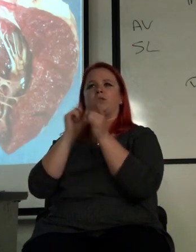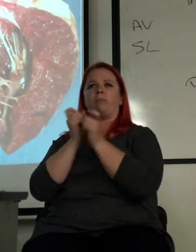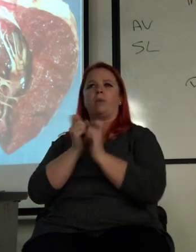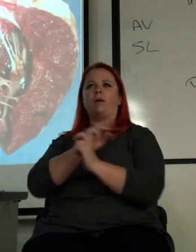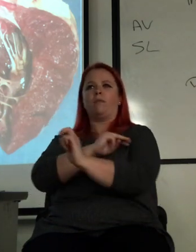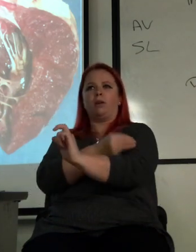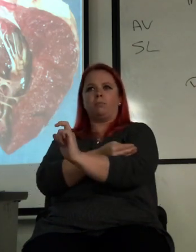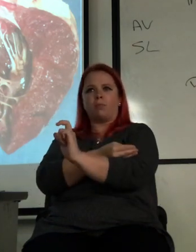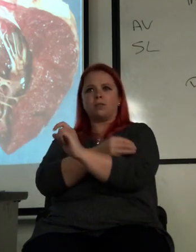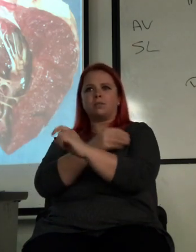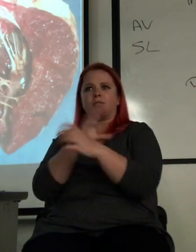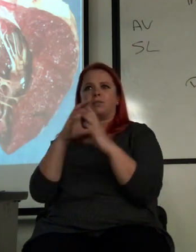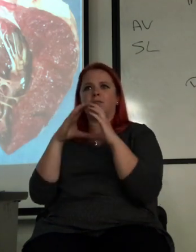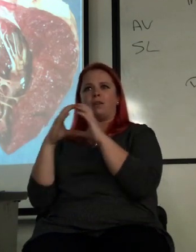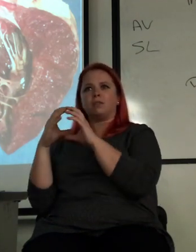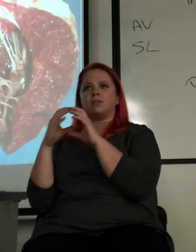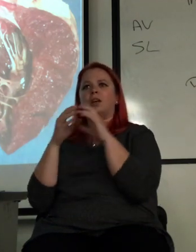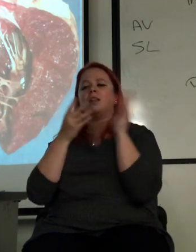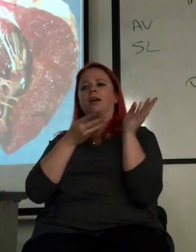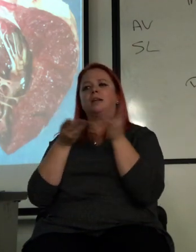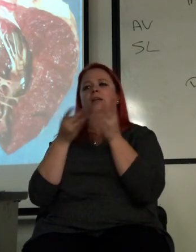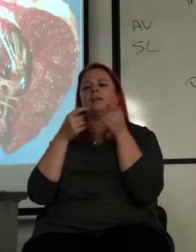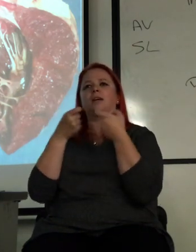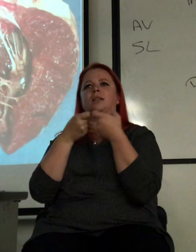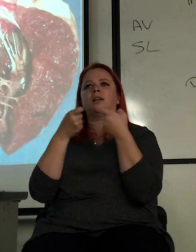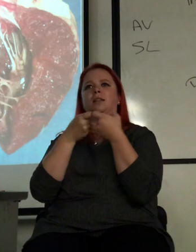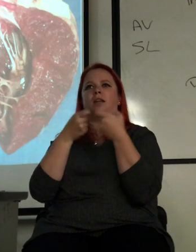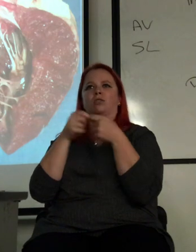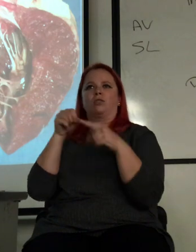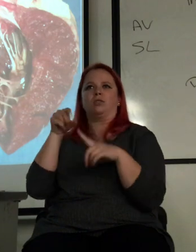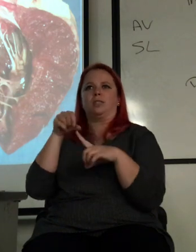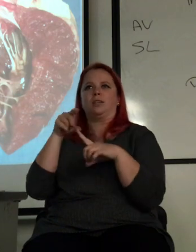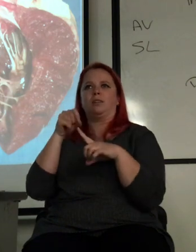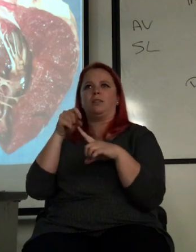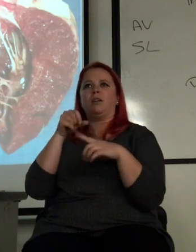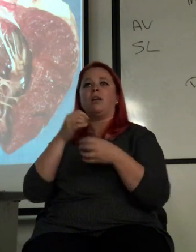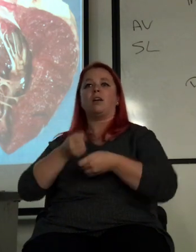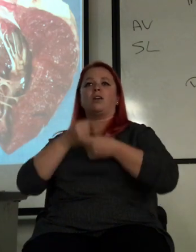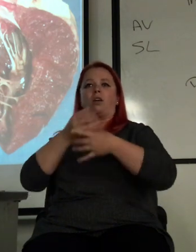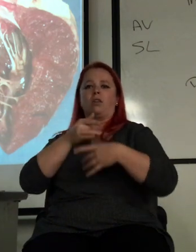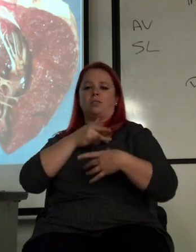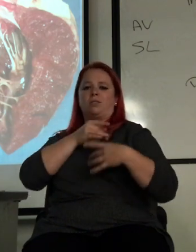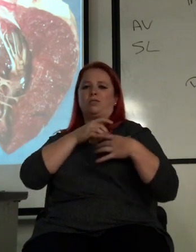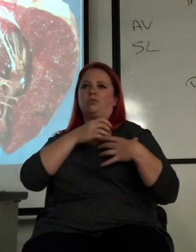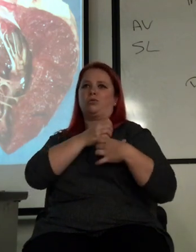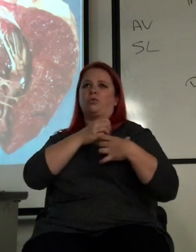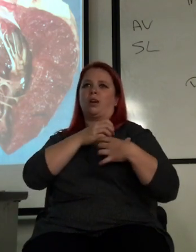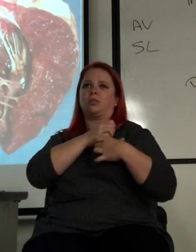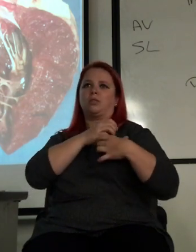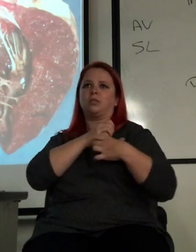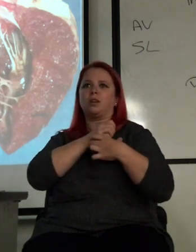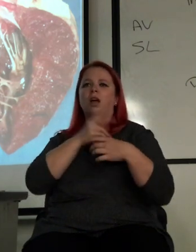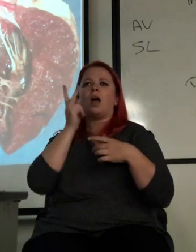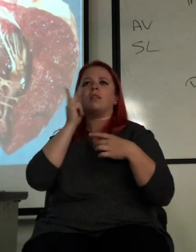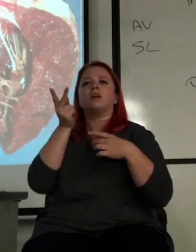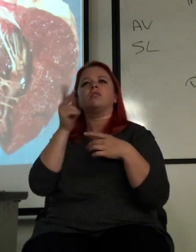that conduct the electrical signal that makes the heart contract. and they're whitish